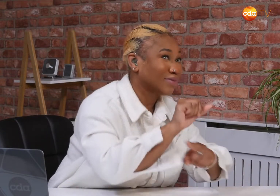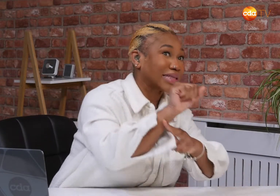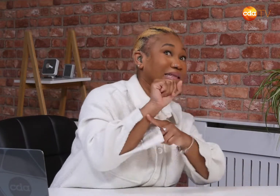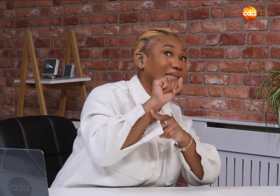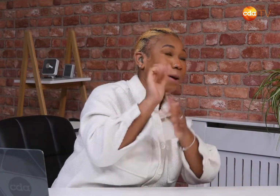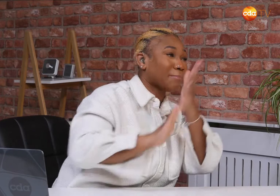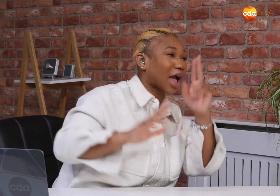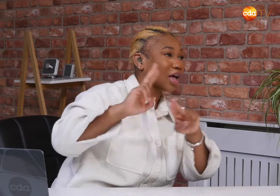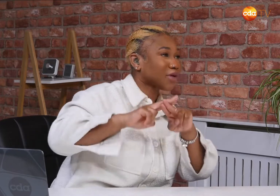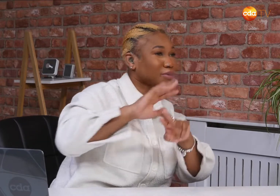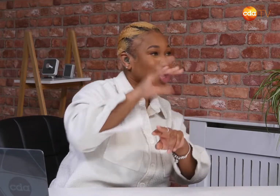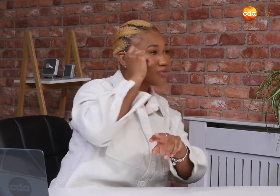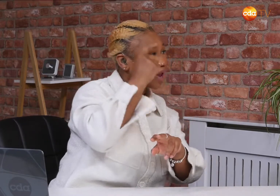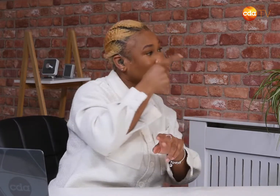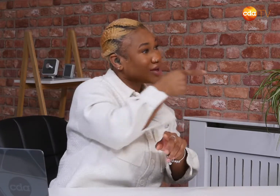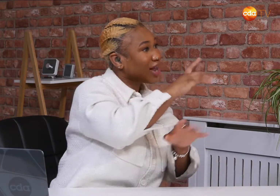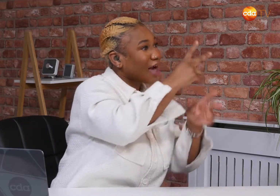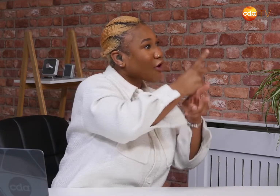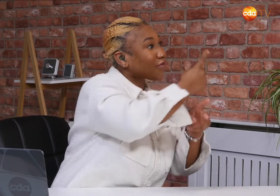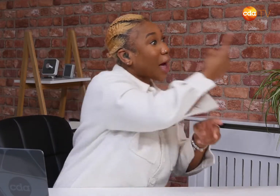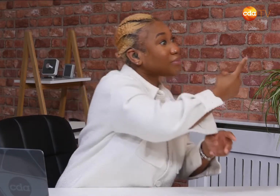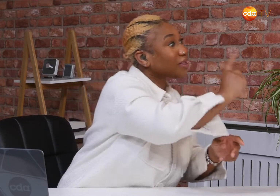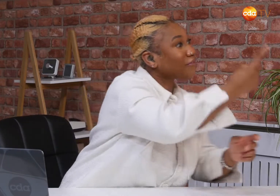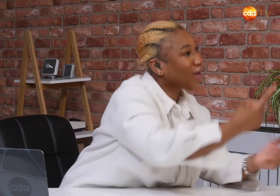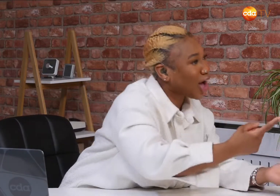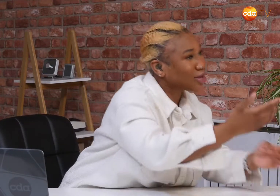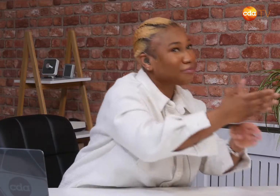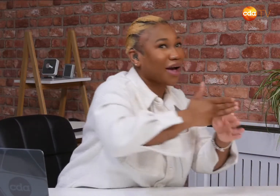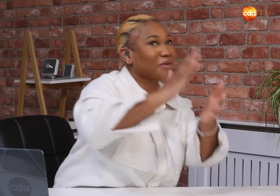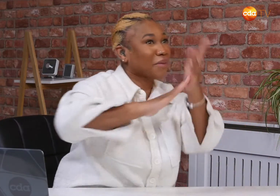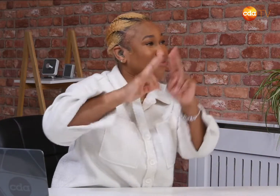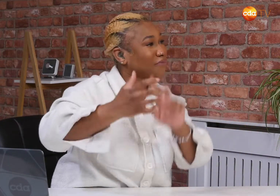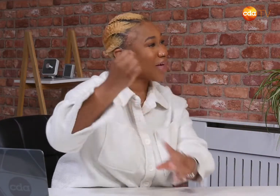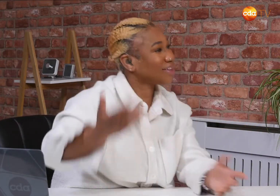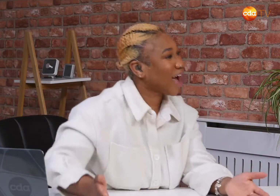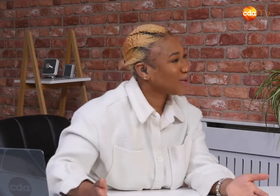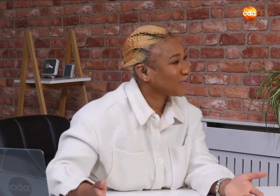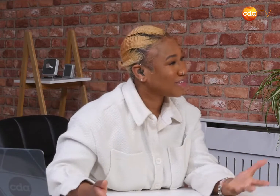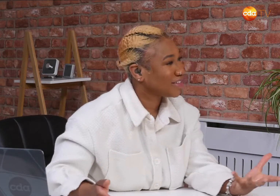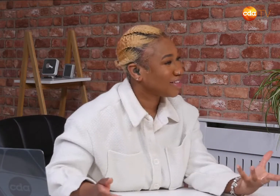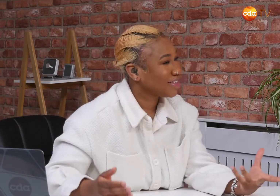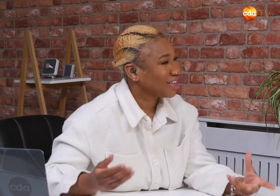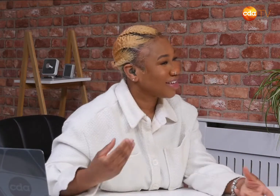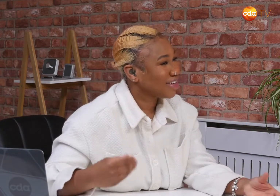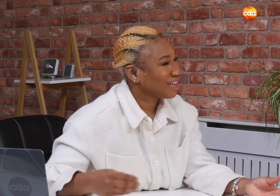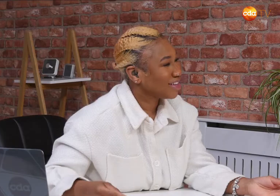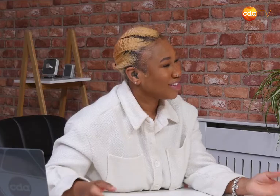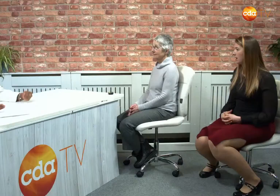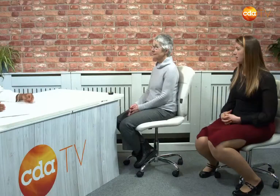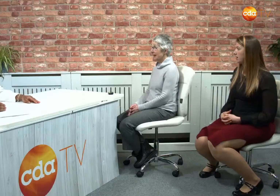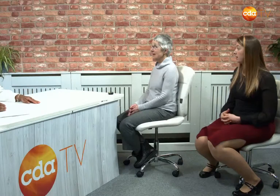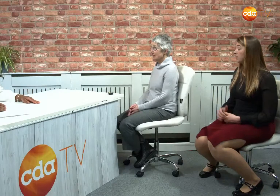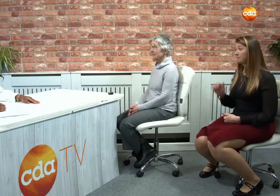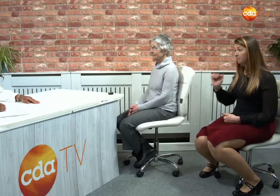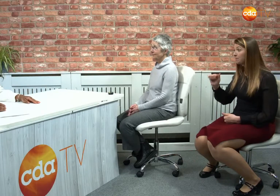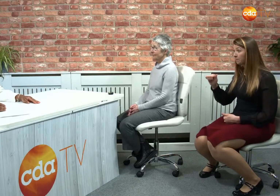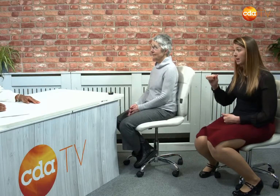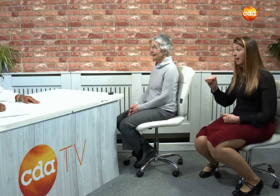not had to go through that and had to keep it quiet without, extended family kind of finding out about it and things like